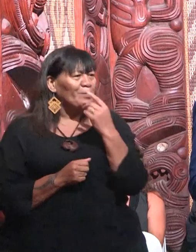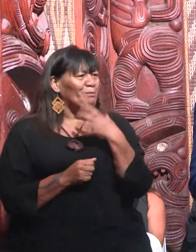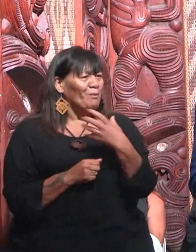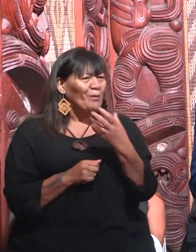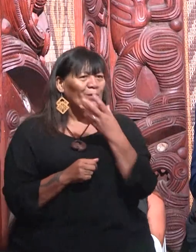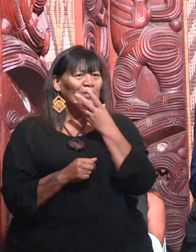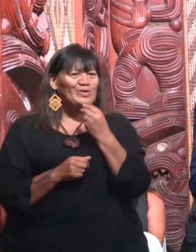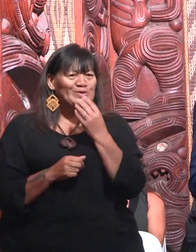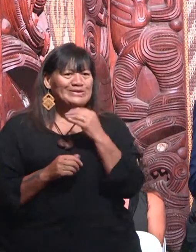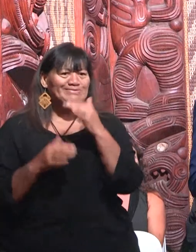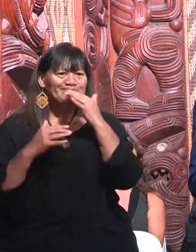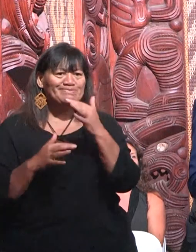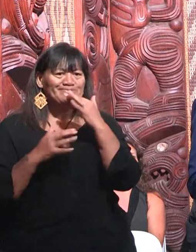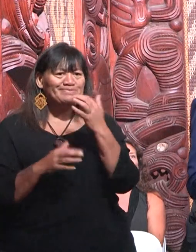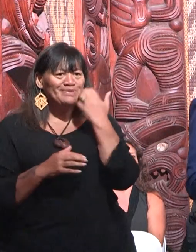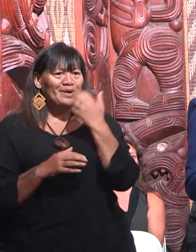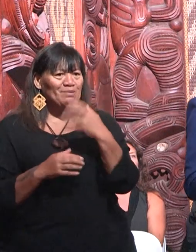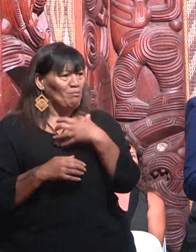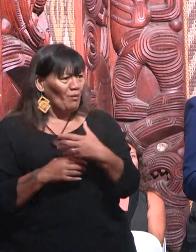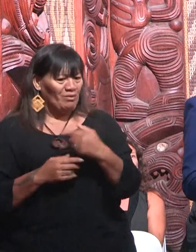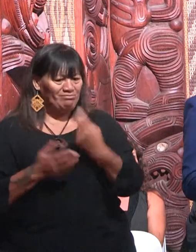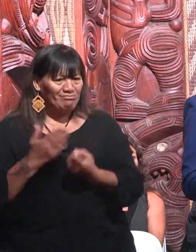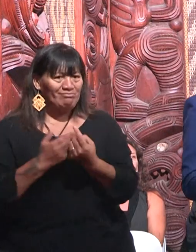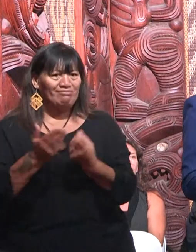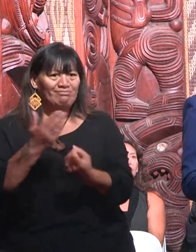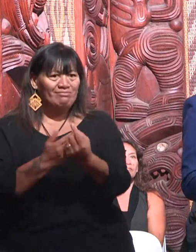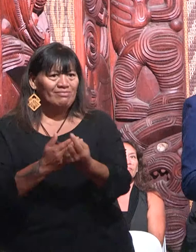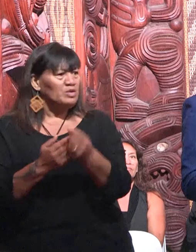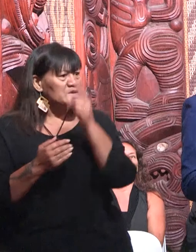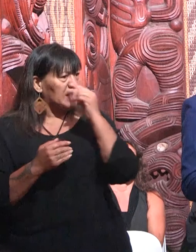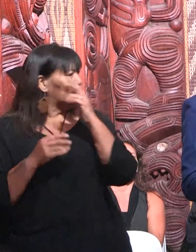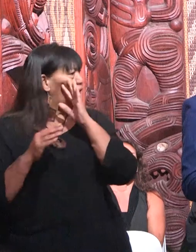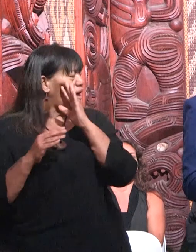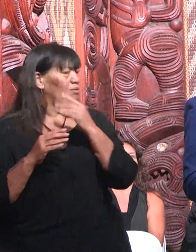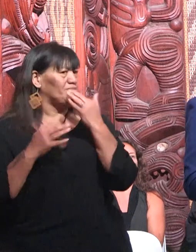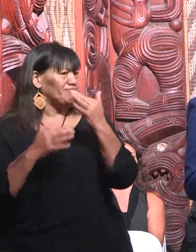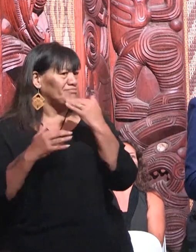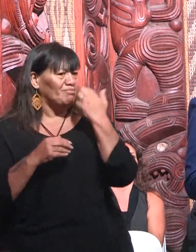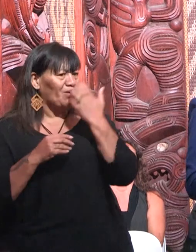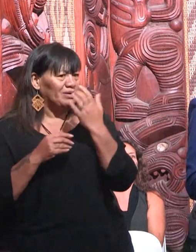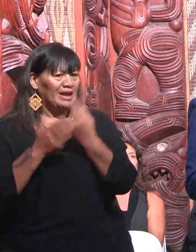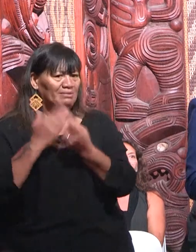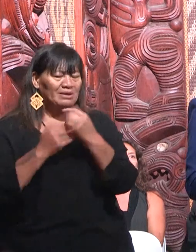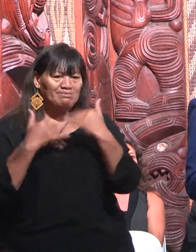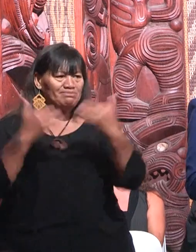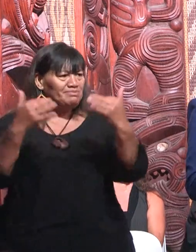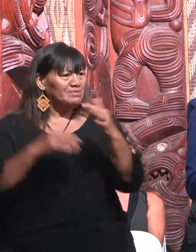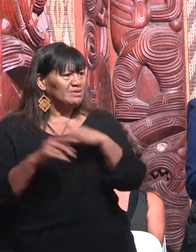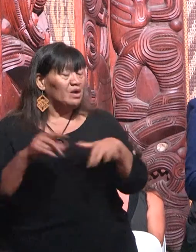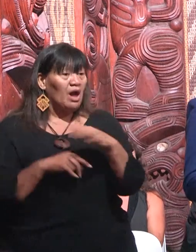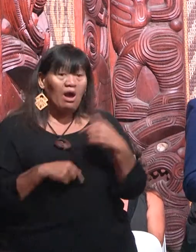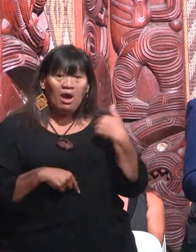Māori much more often and often in our public occasions. I thought it was